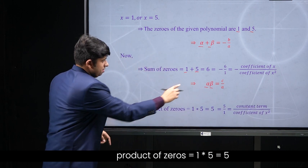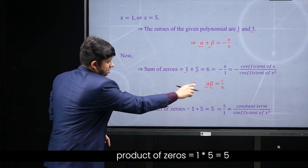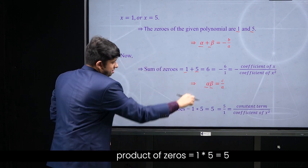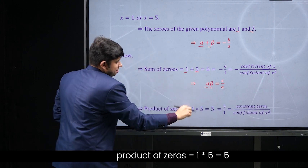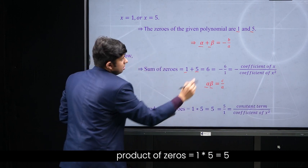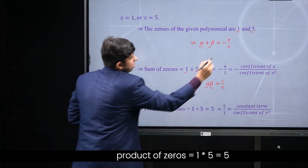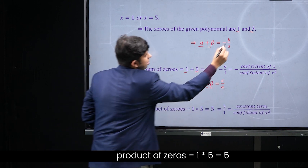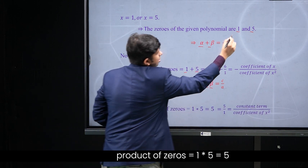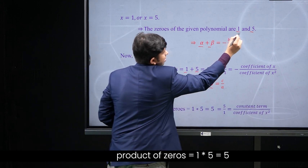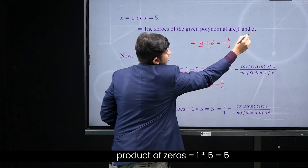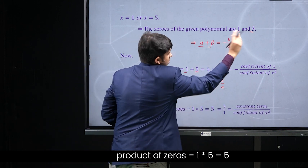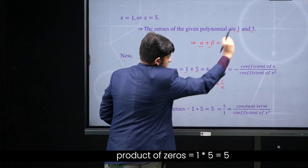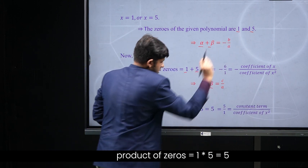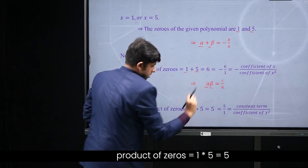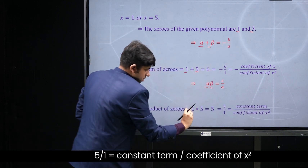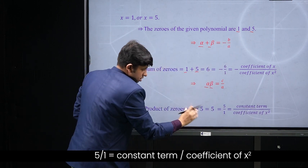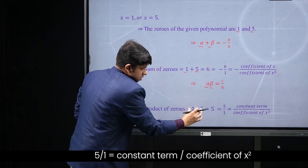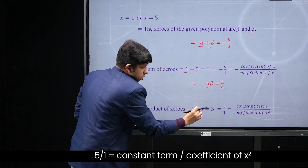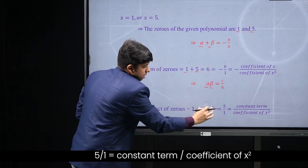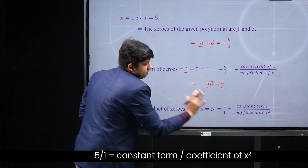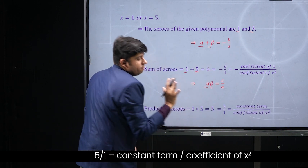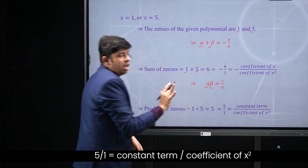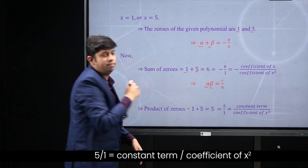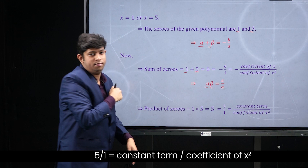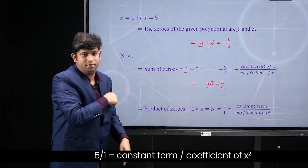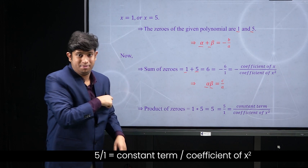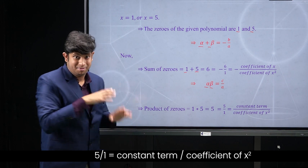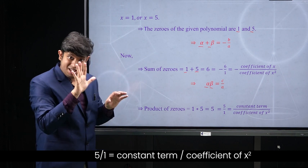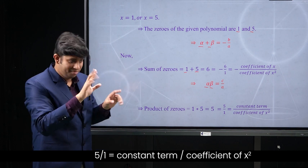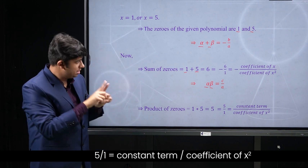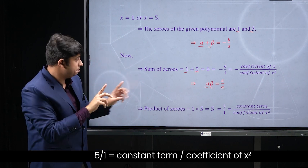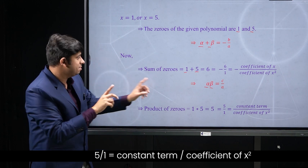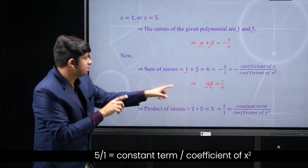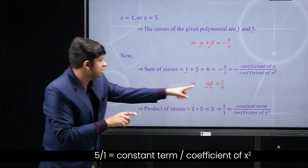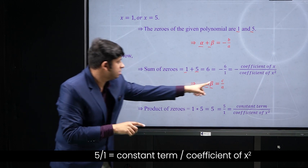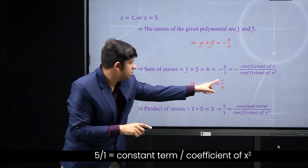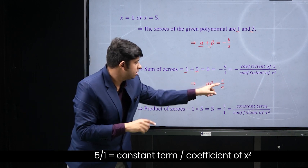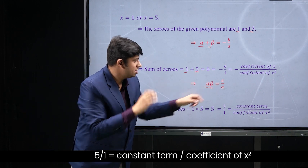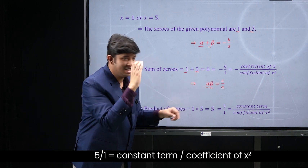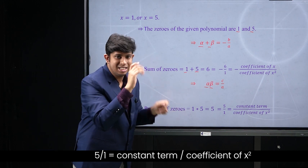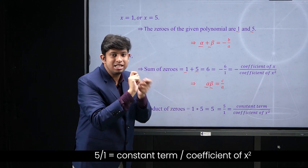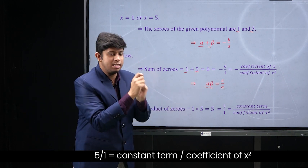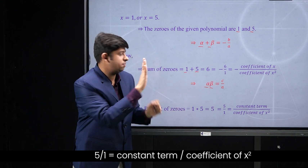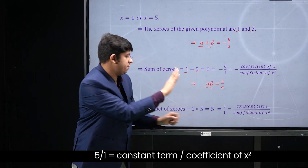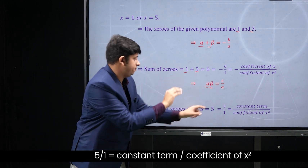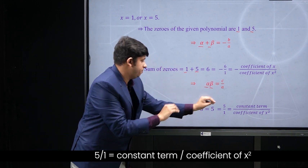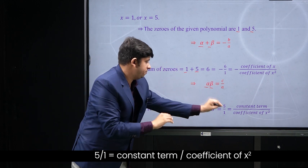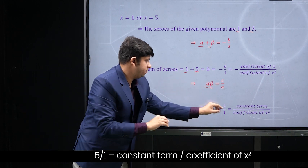5, is equal to 5 by 1, that is constant term by coefficient of x square.